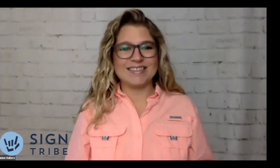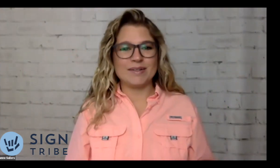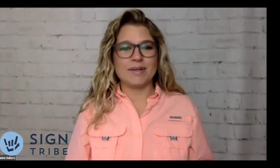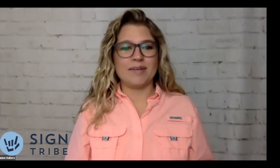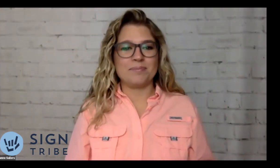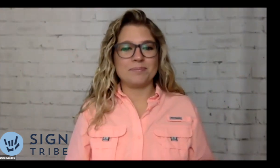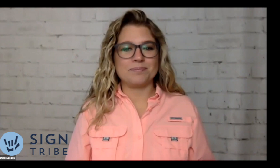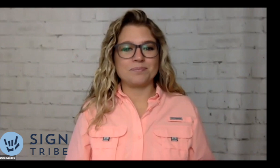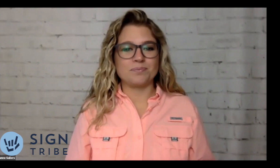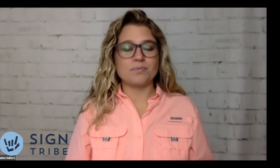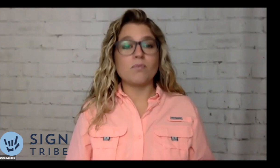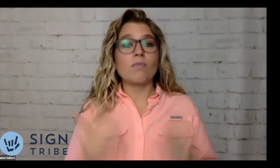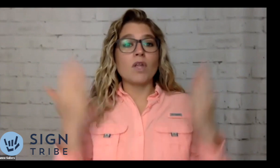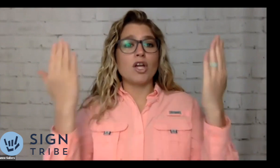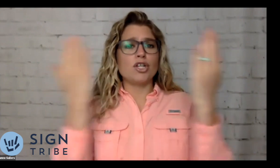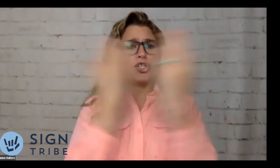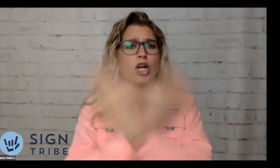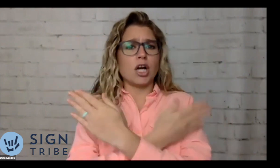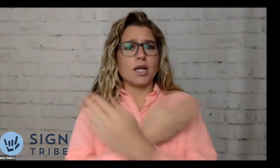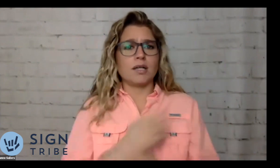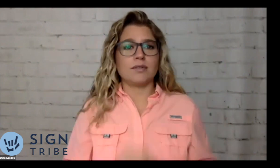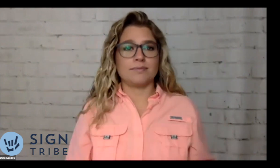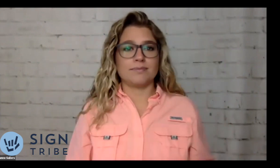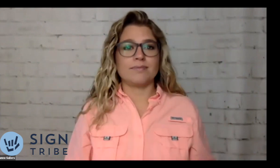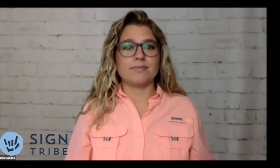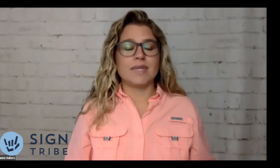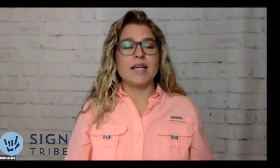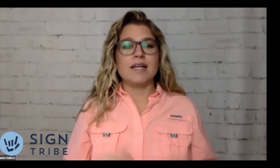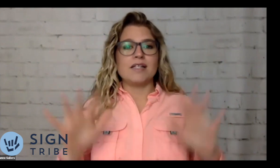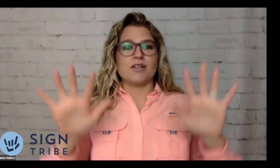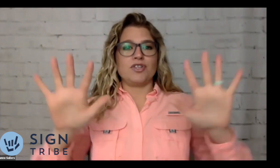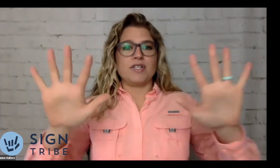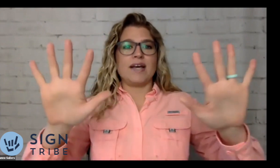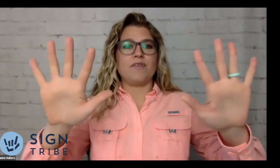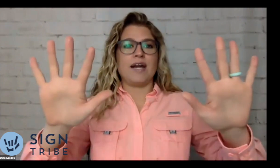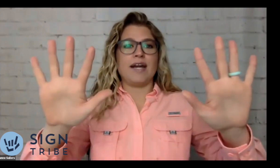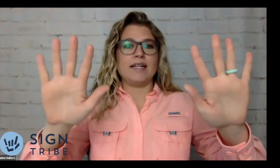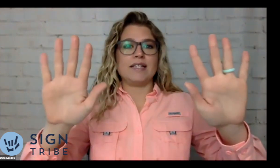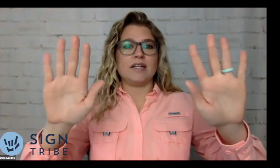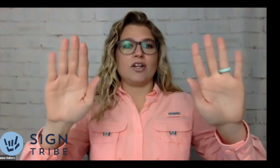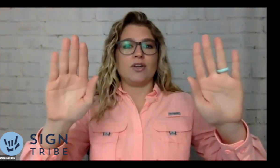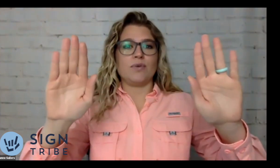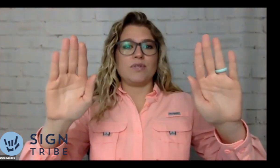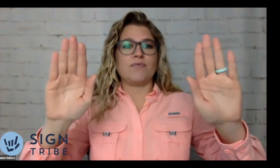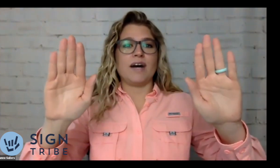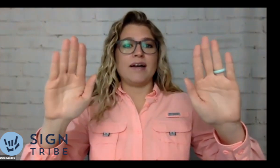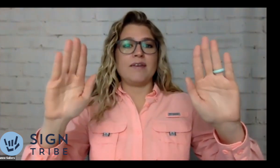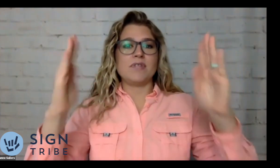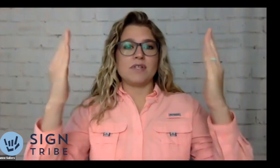Okay. Dark. So just have your hands in closed fives.